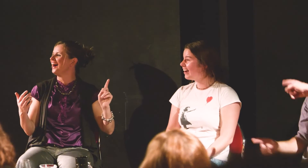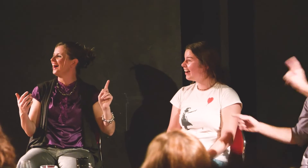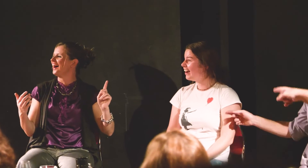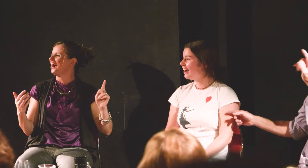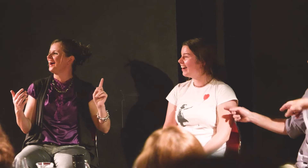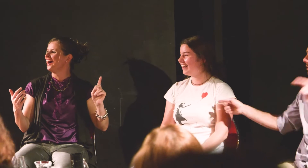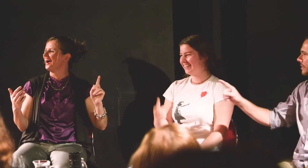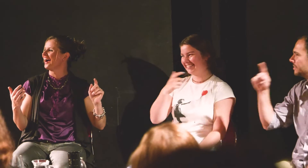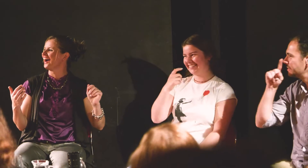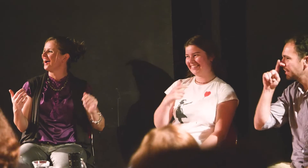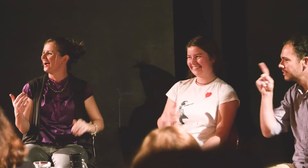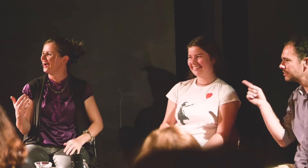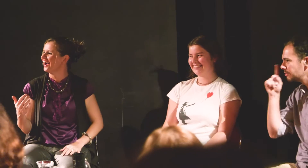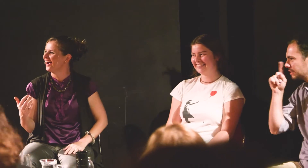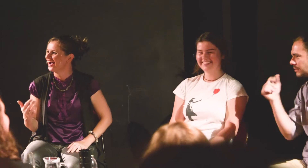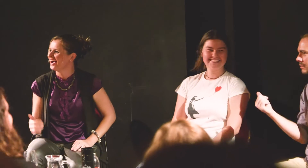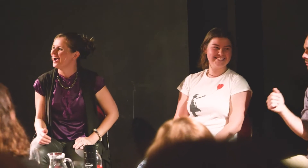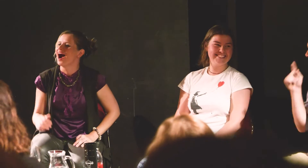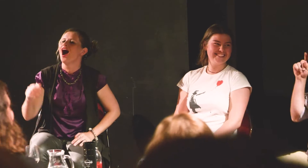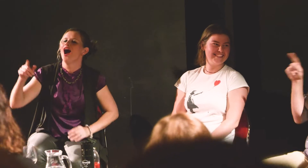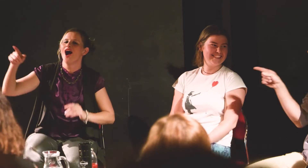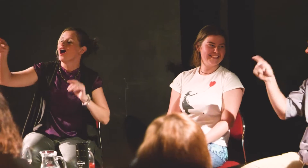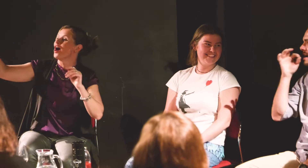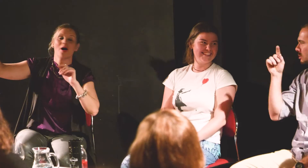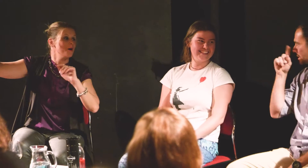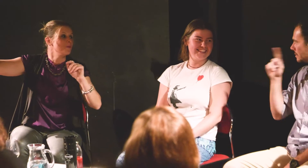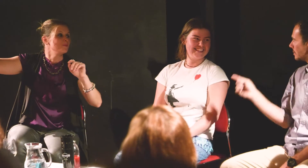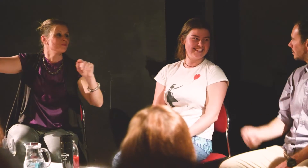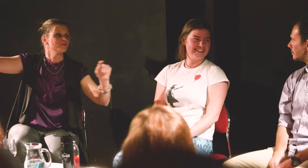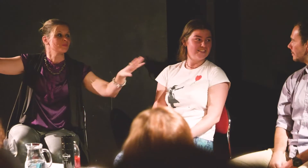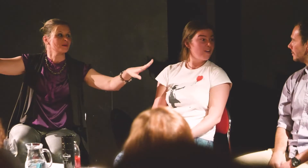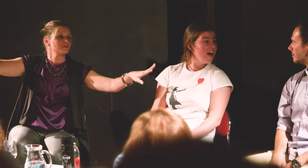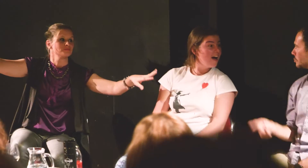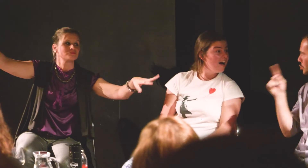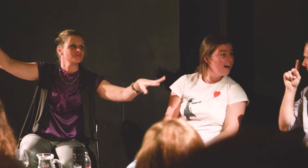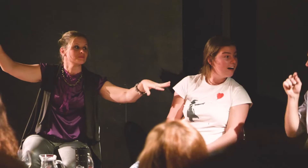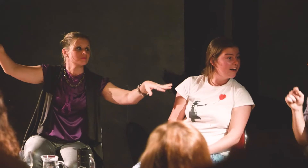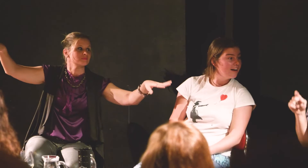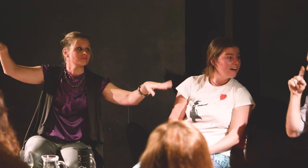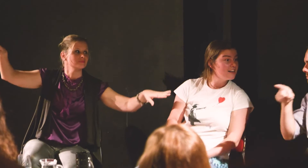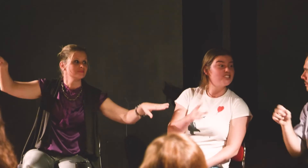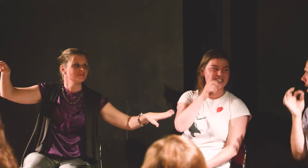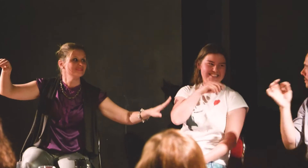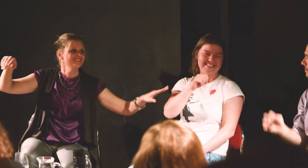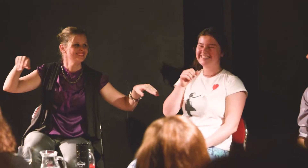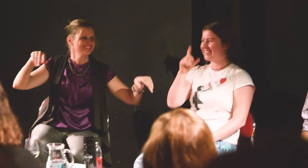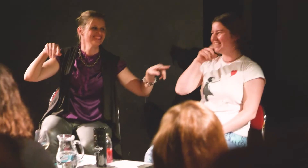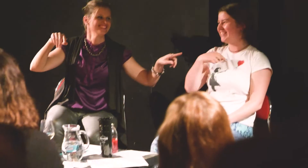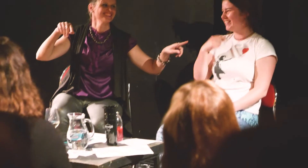That's cheating. Haha. She's cheating. Okay, so... You're cheating. Cheating, yeah,